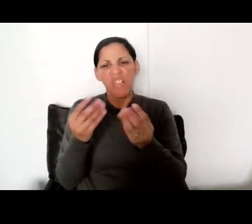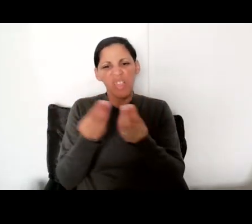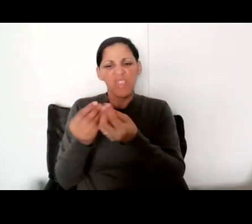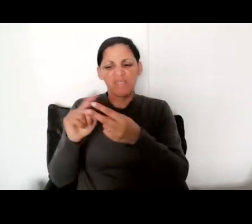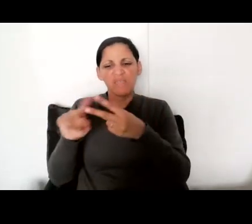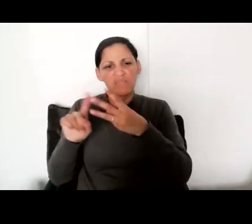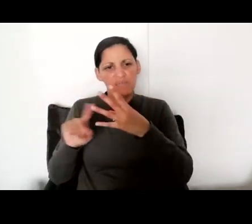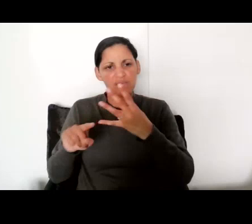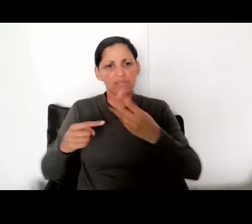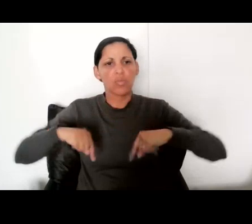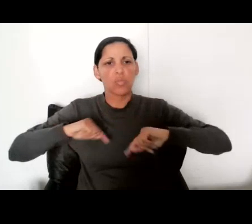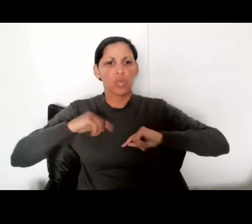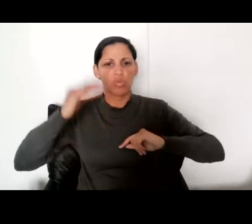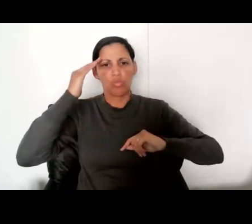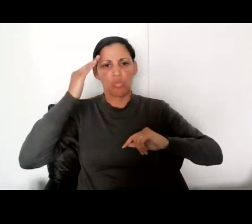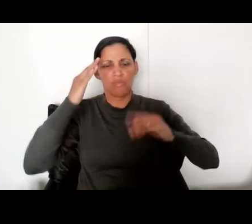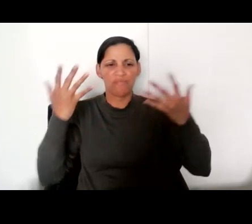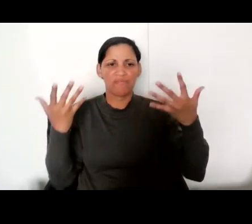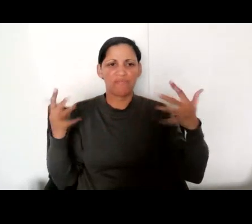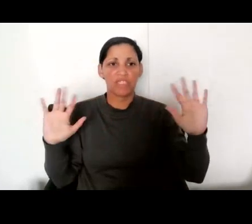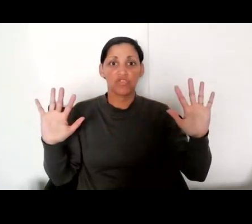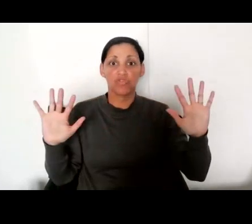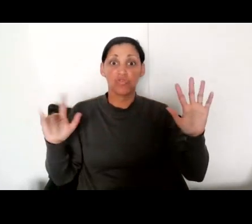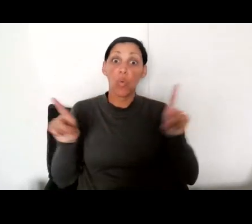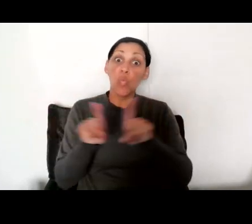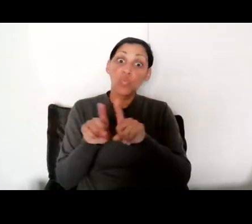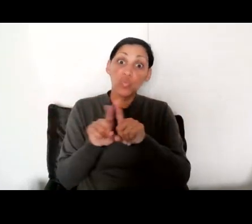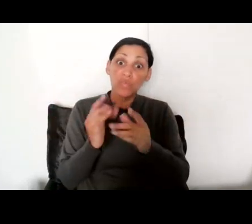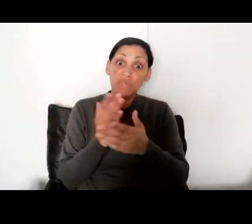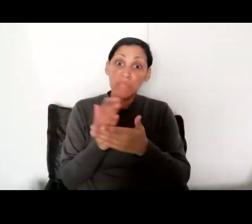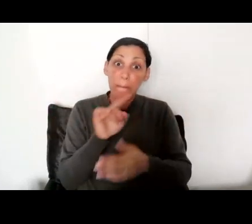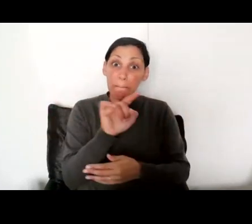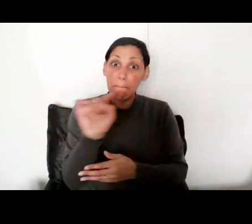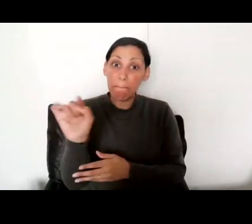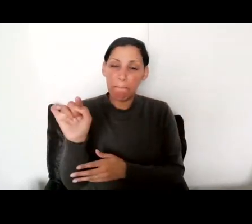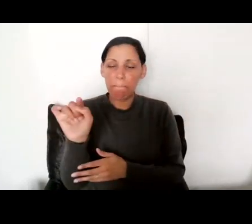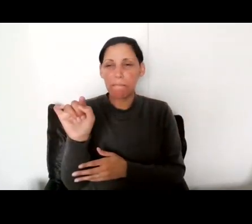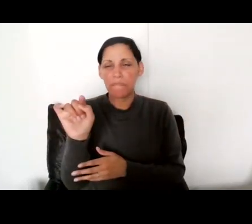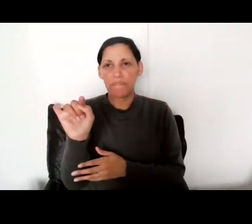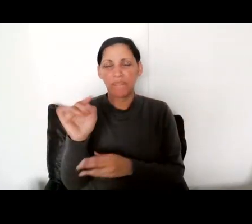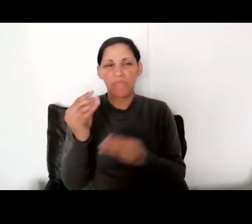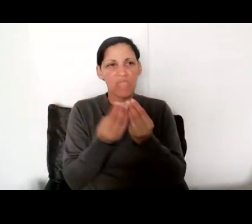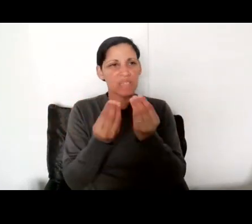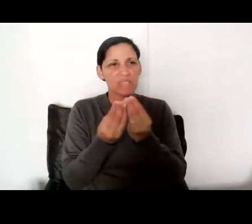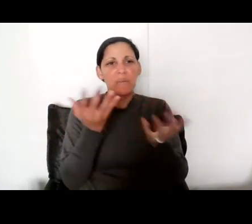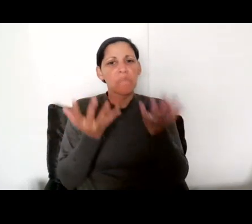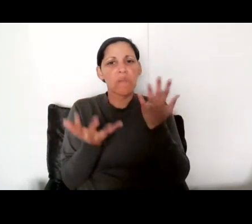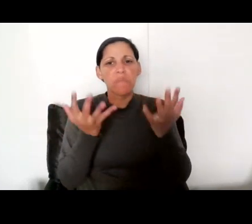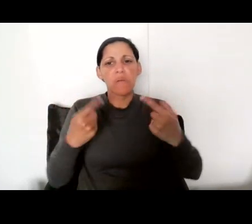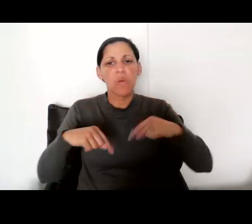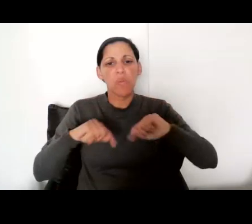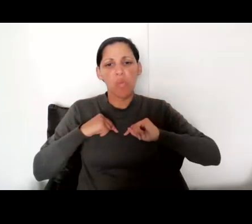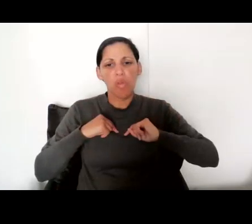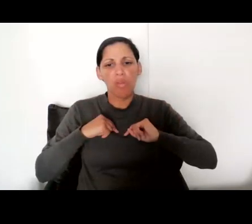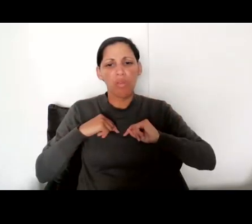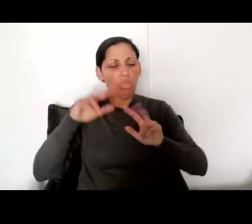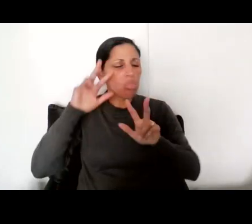them we tend to ignore maybe,